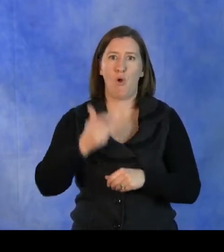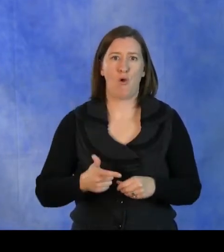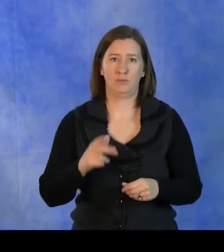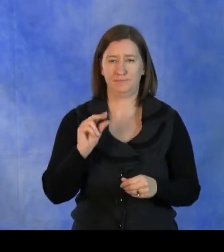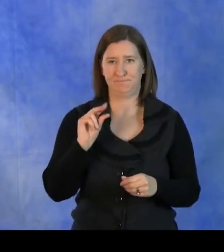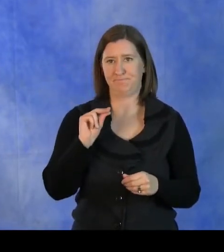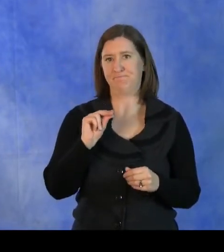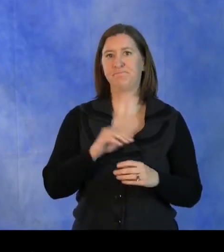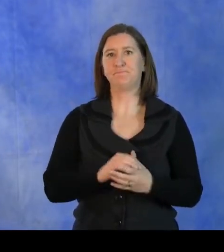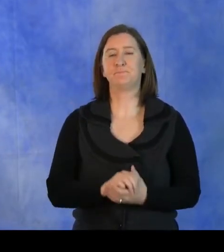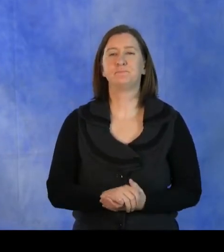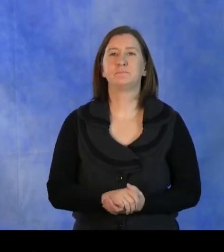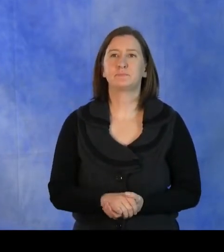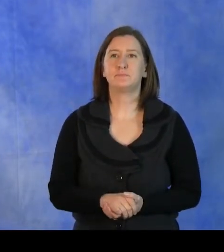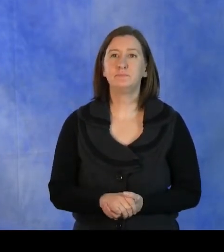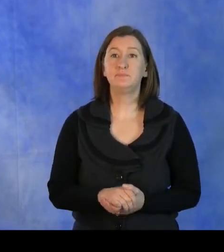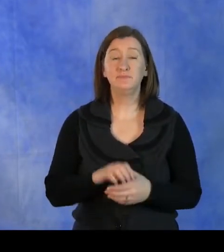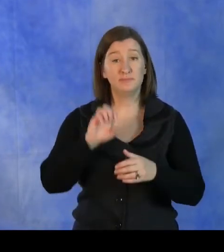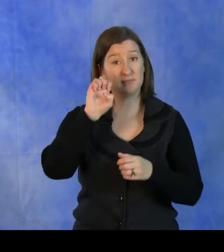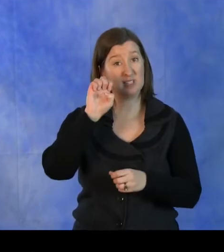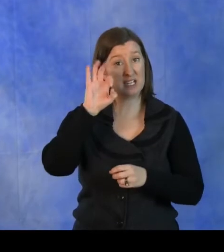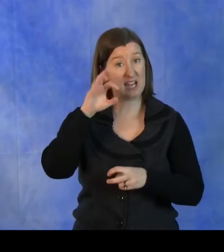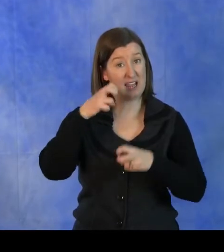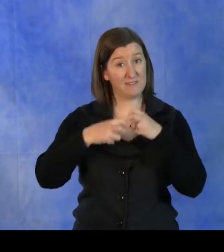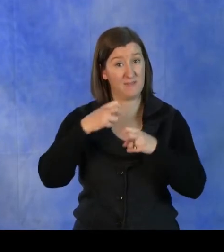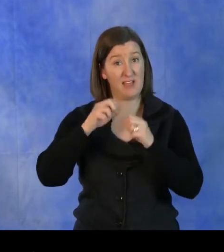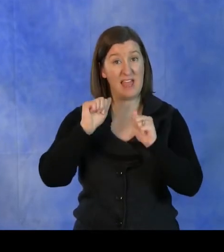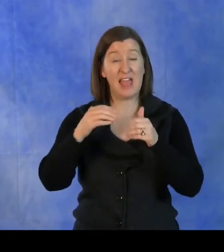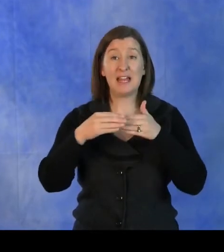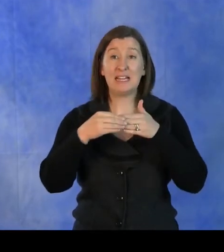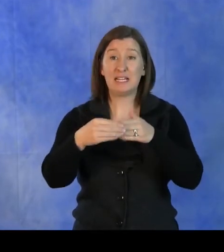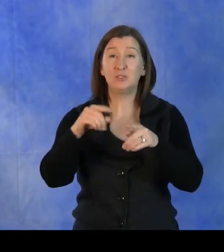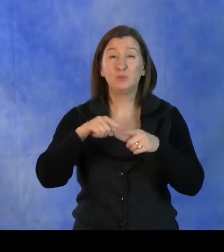I have a list, but it doesn't include everything.